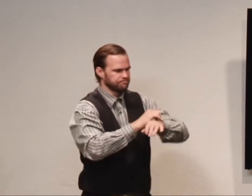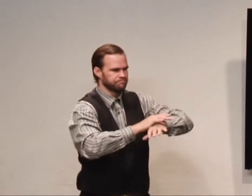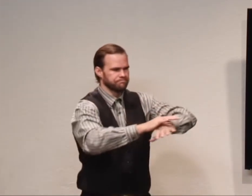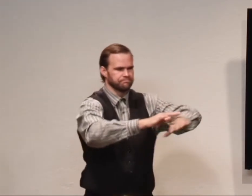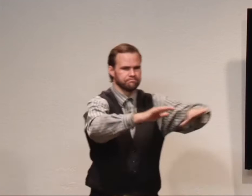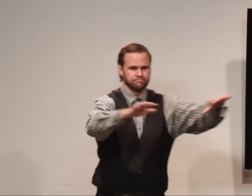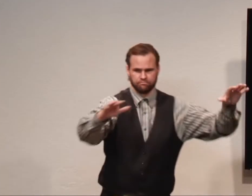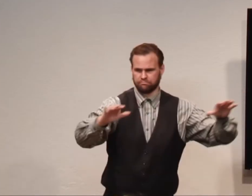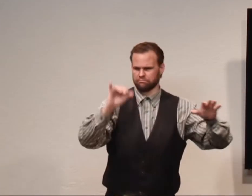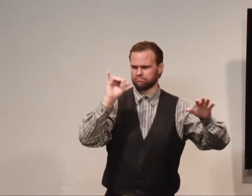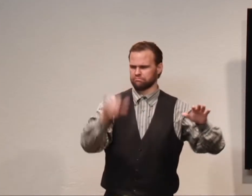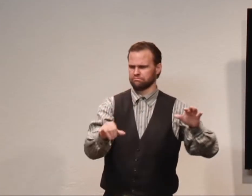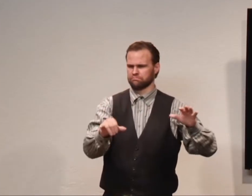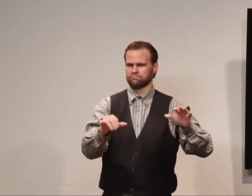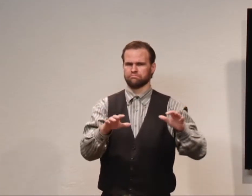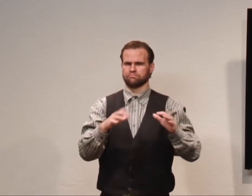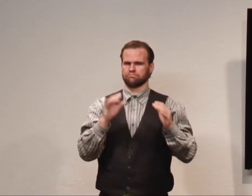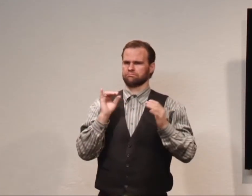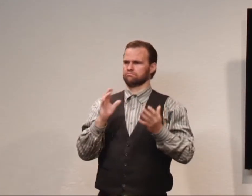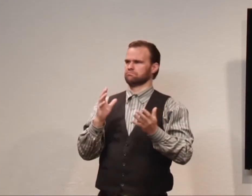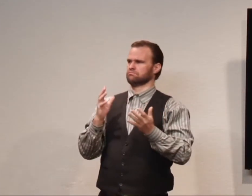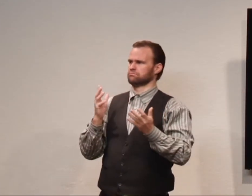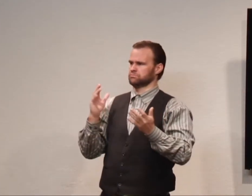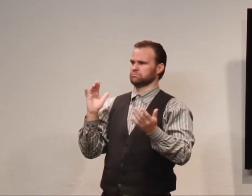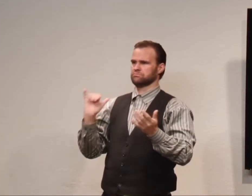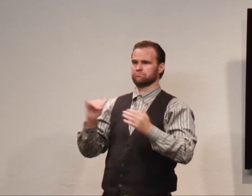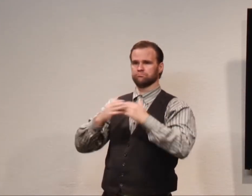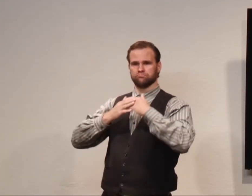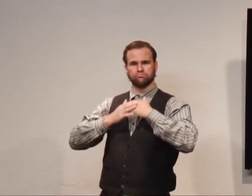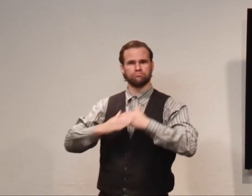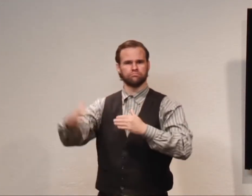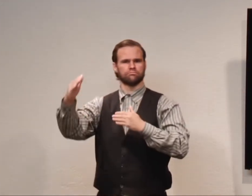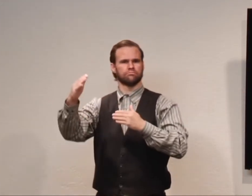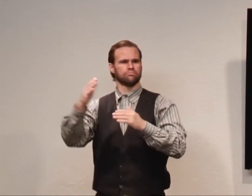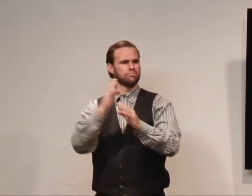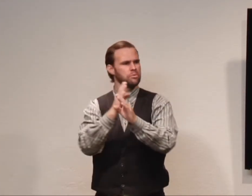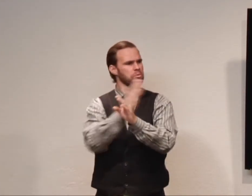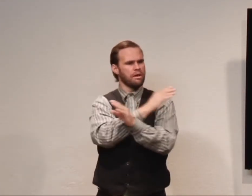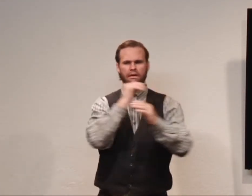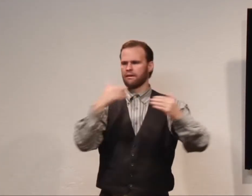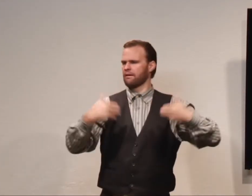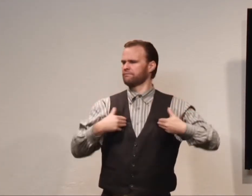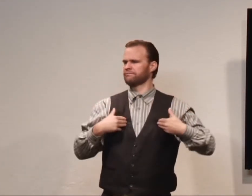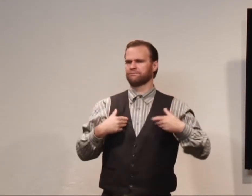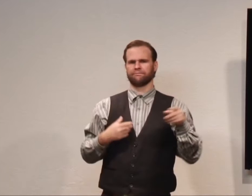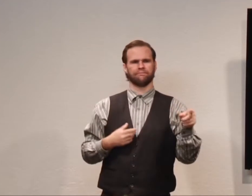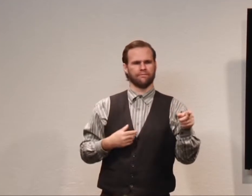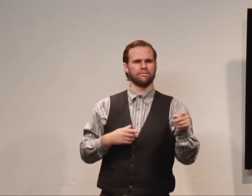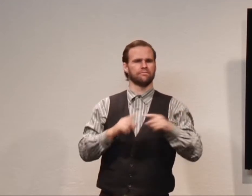and Aaron and the Israelites, they made that to imitate heaven.